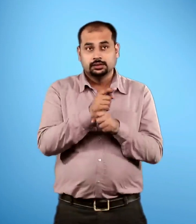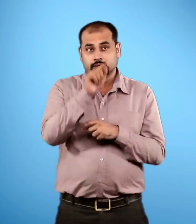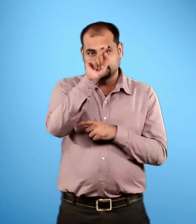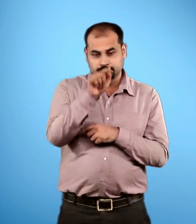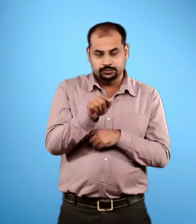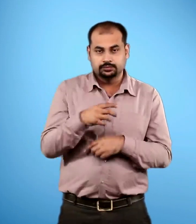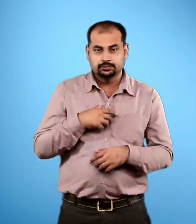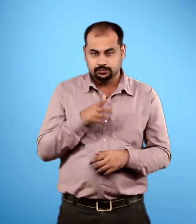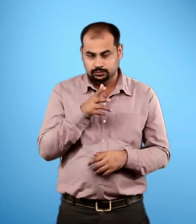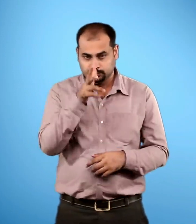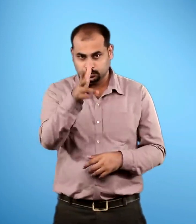For the teacher.